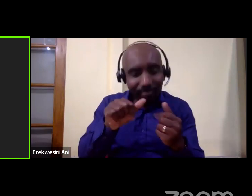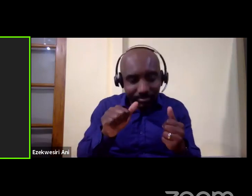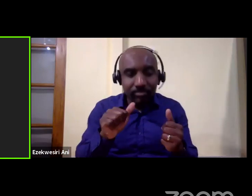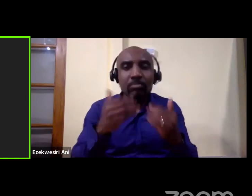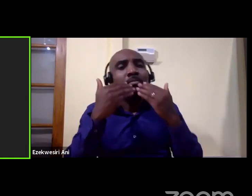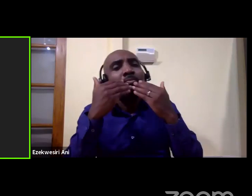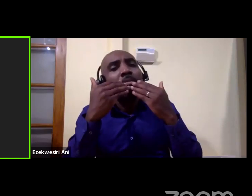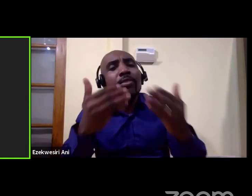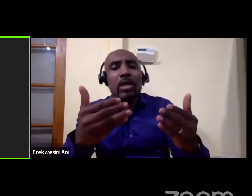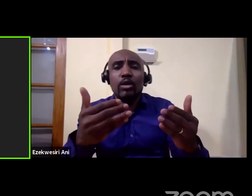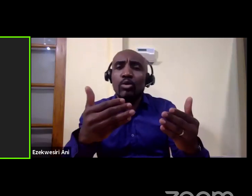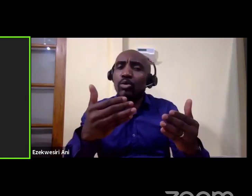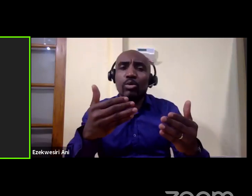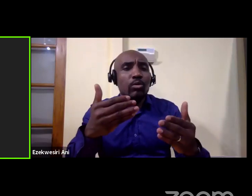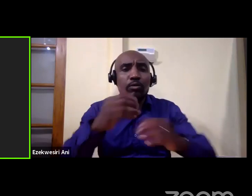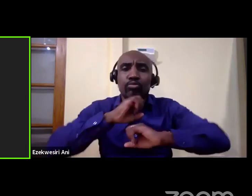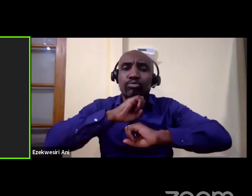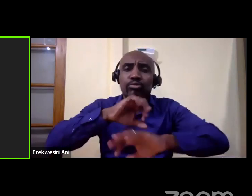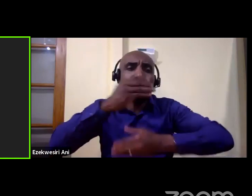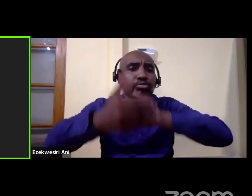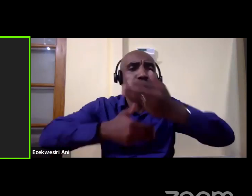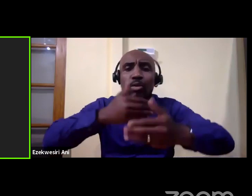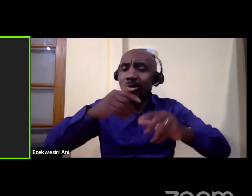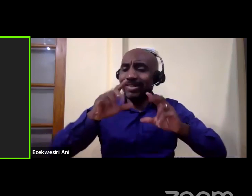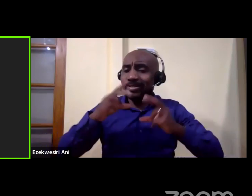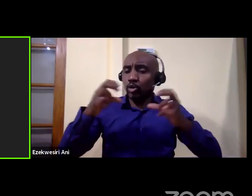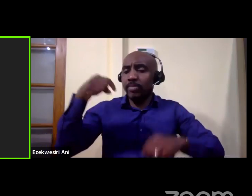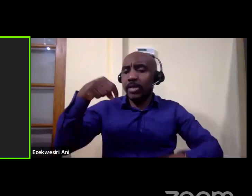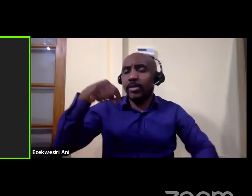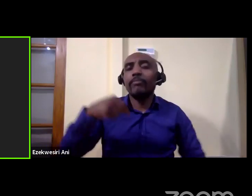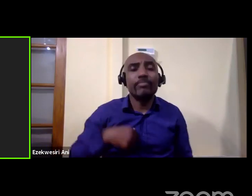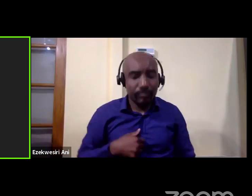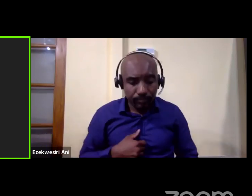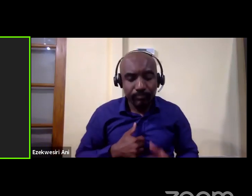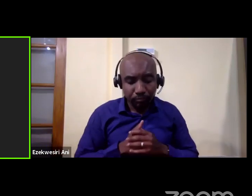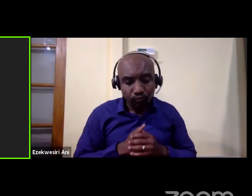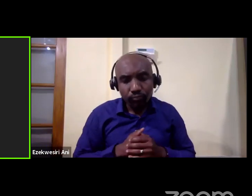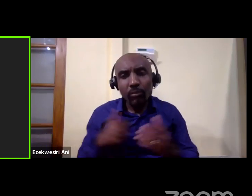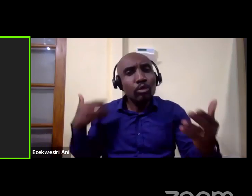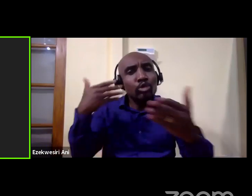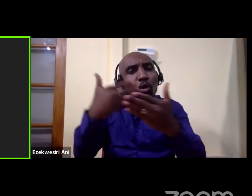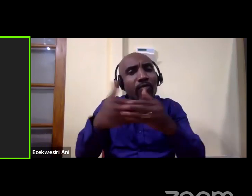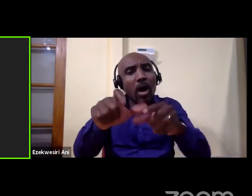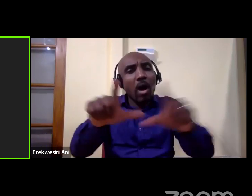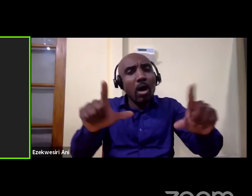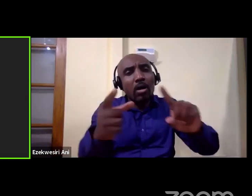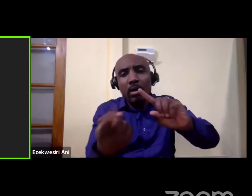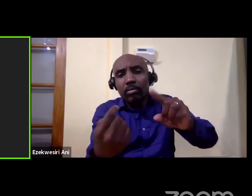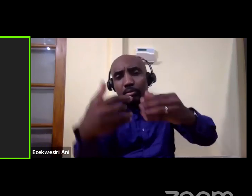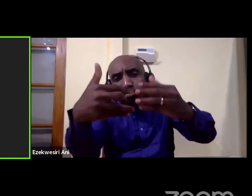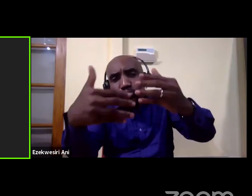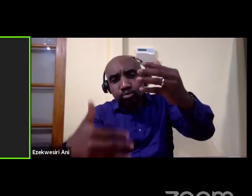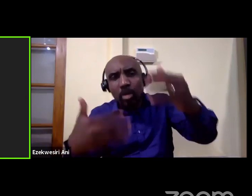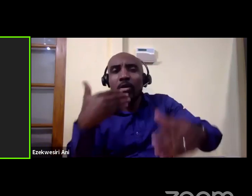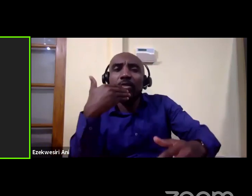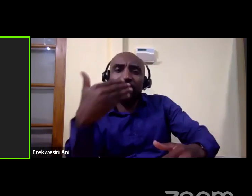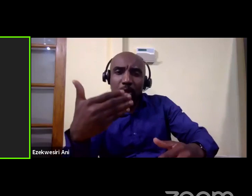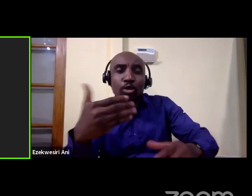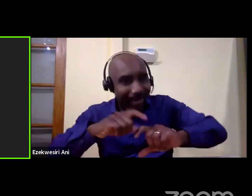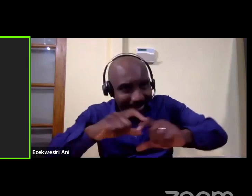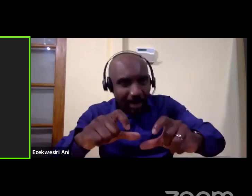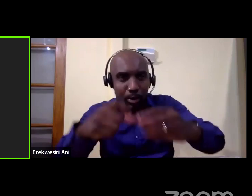speaking out on this topic. So thank you to everyone who has contributed there. Please keep